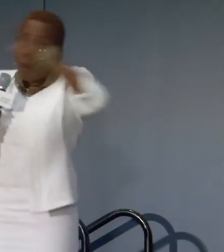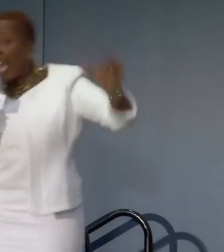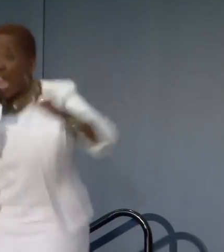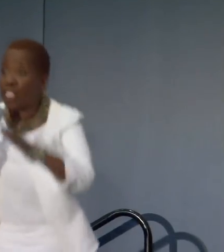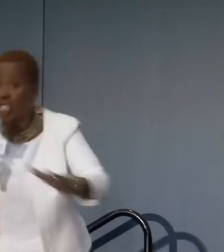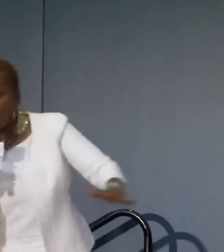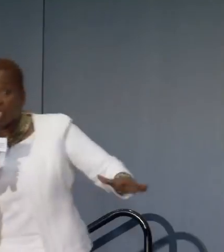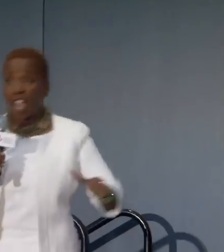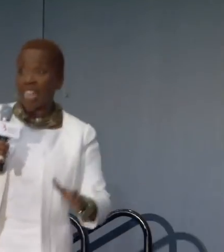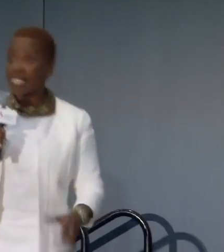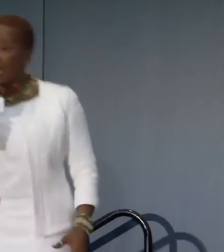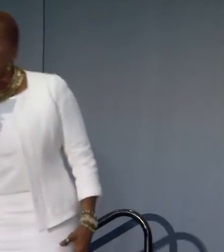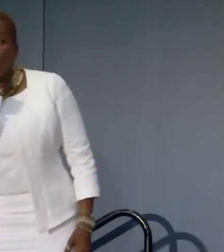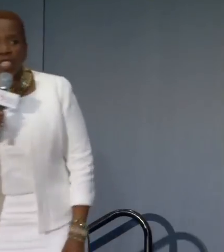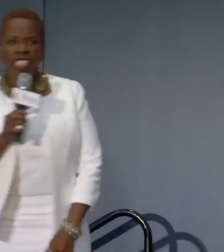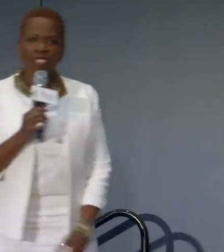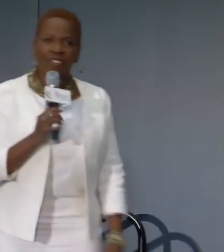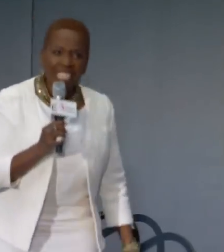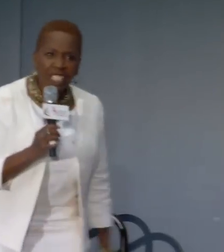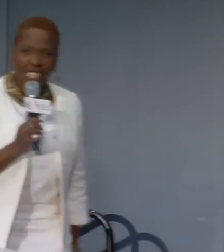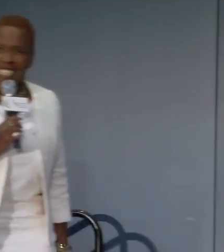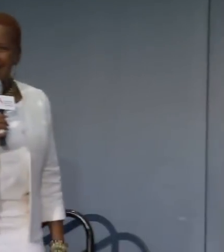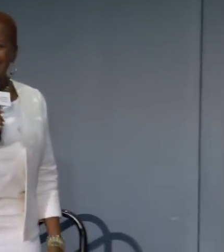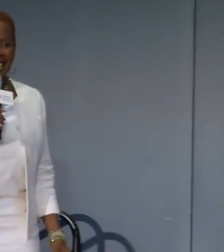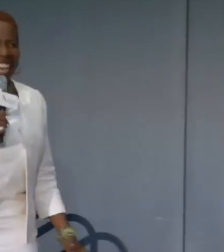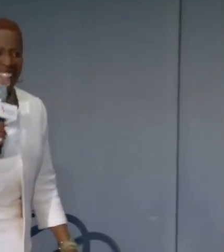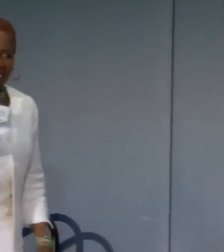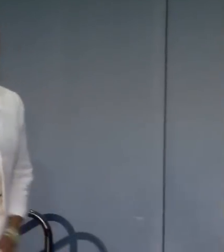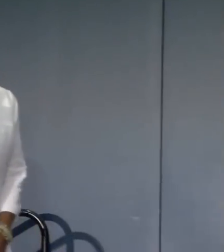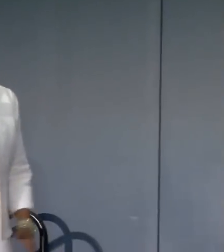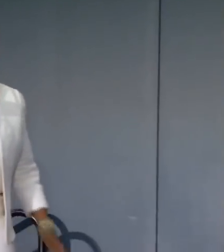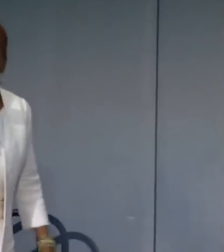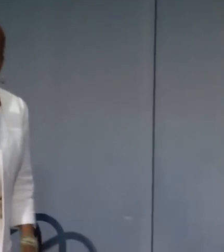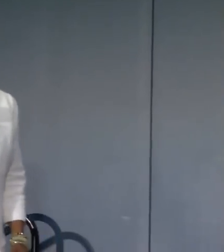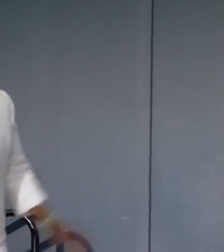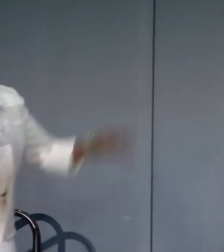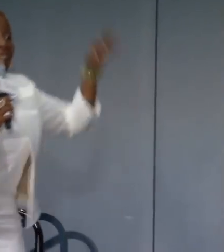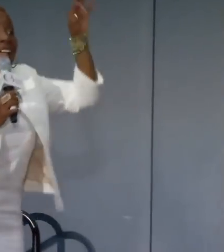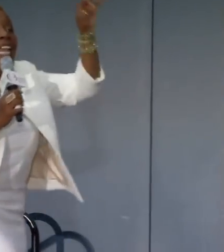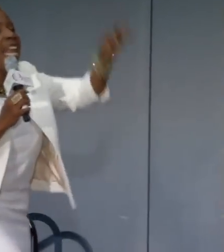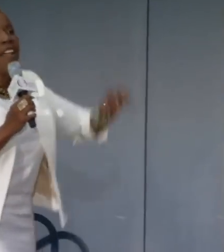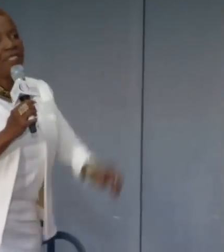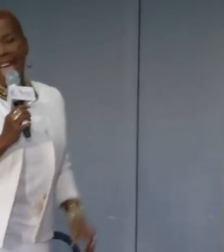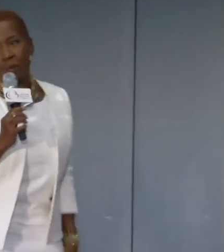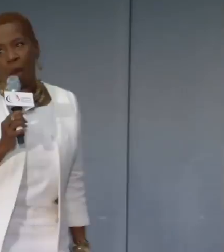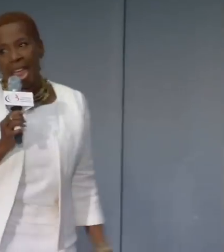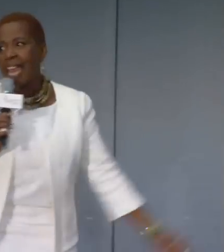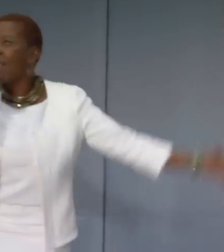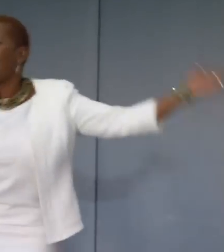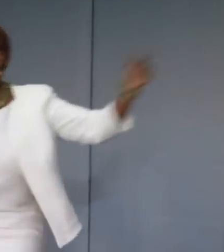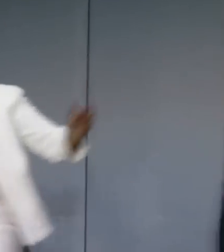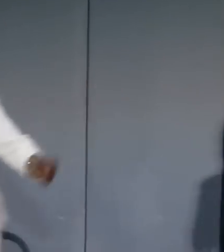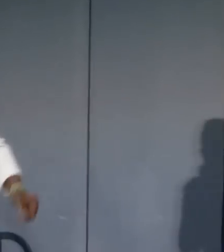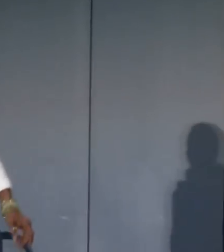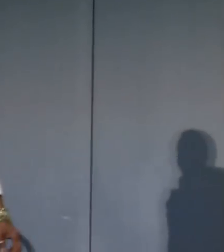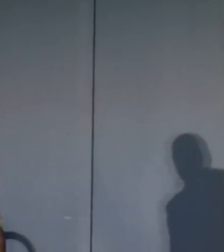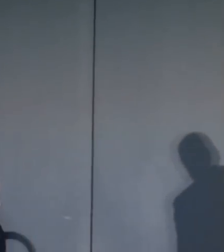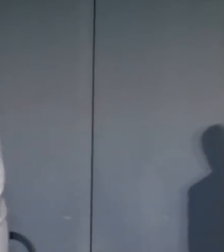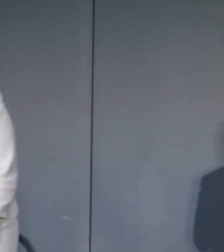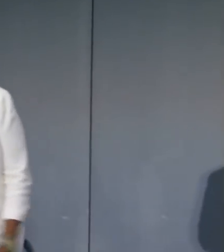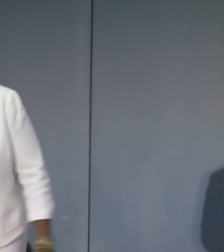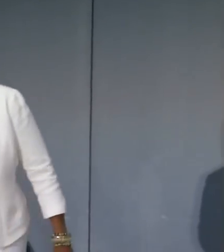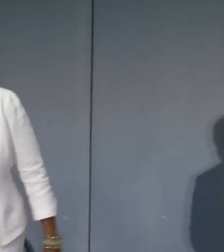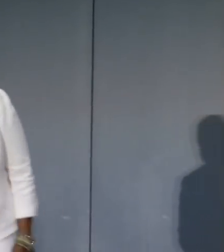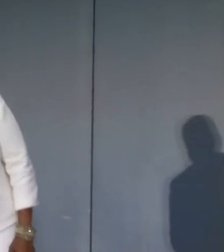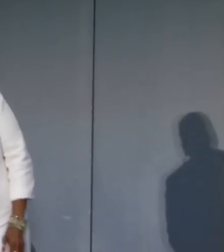being, we adjust ourselves to deficiencies and lacks and limitations and live that way thinking it's the